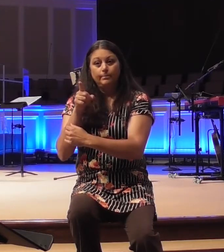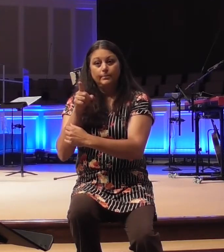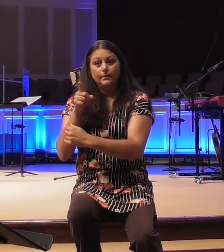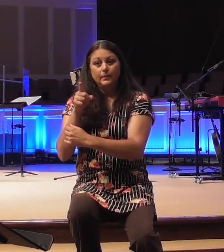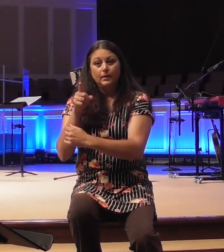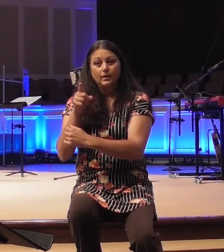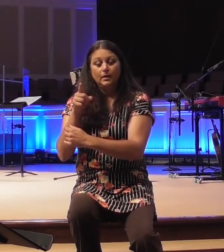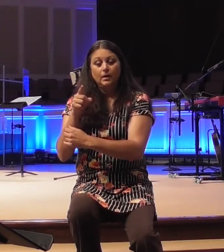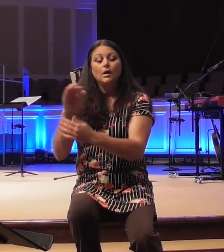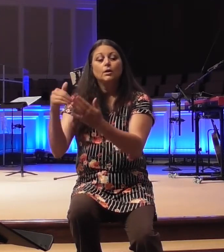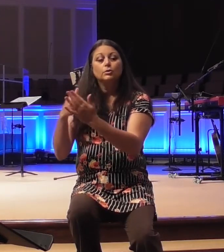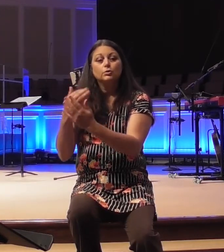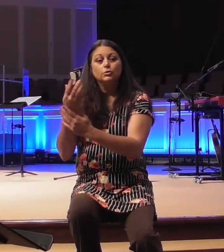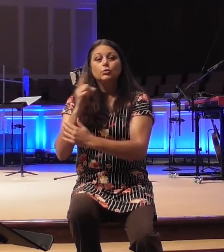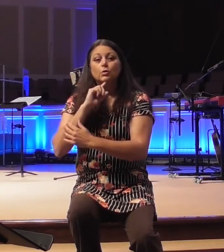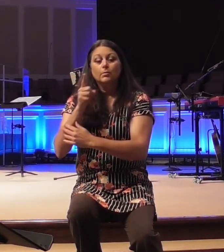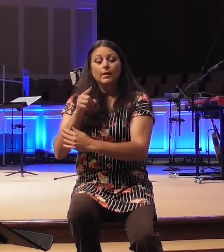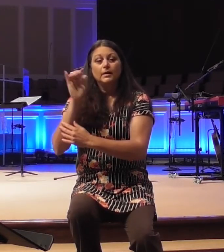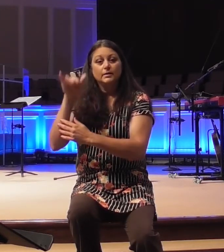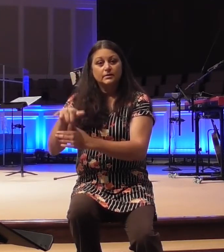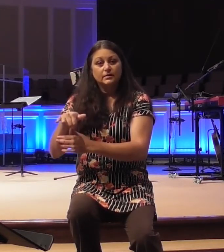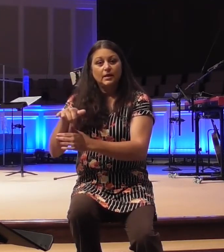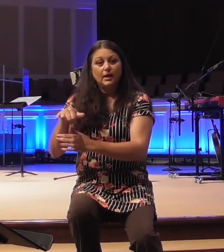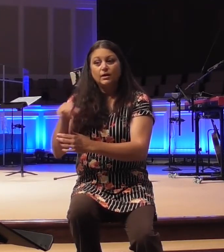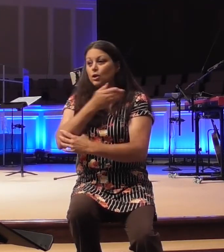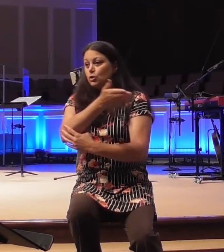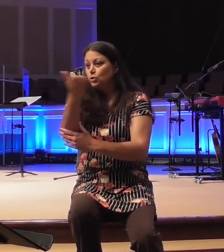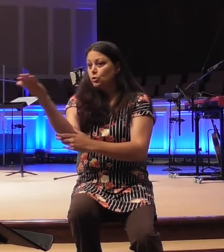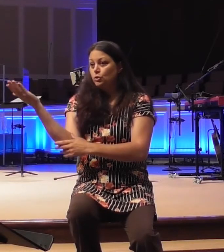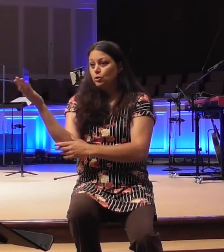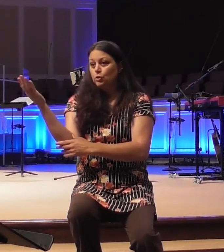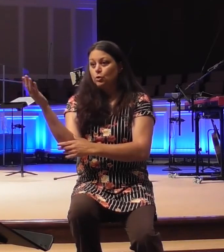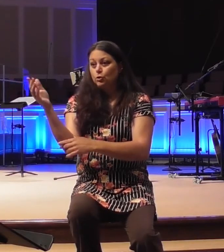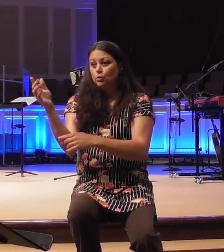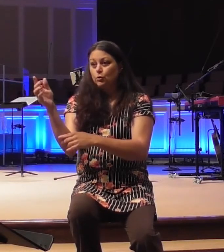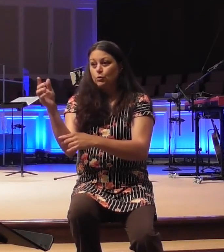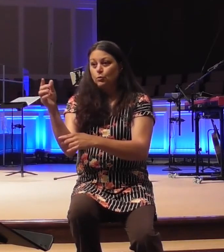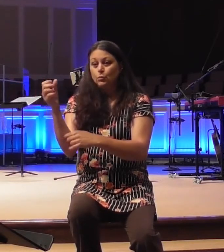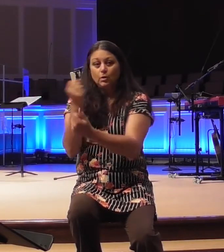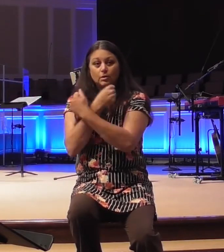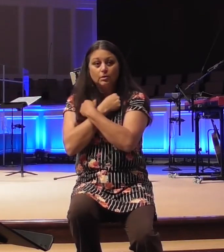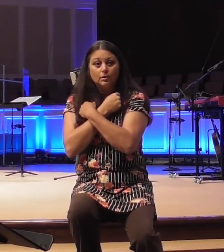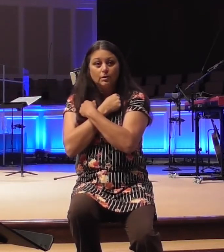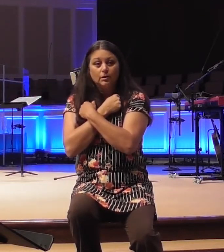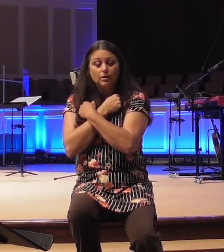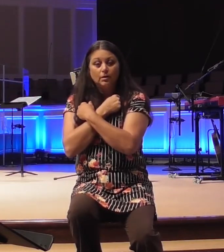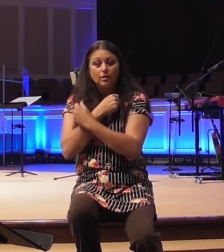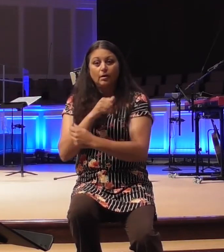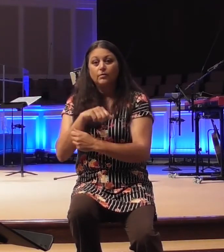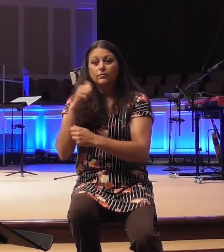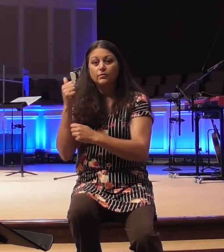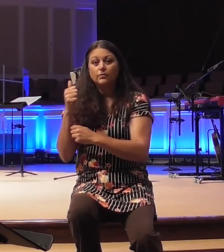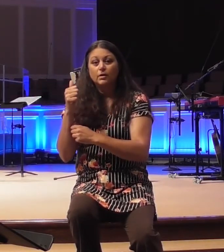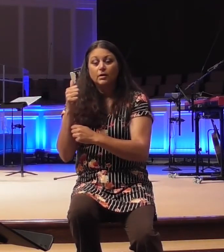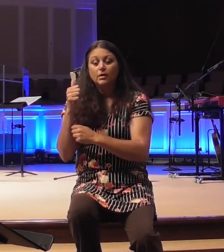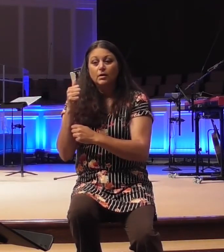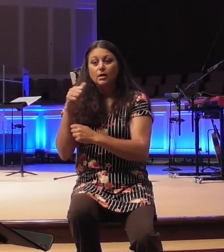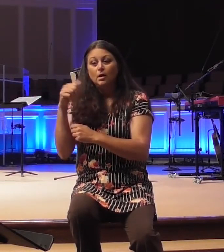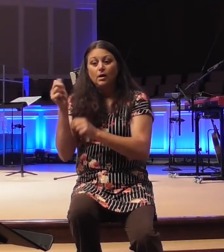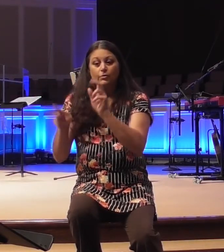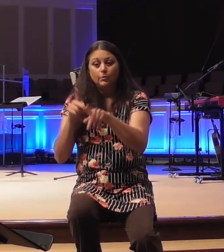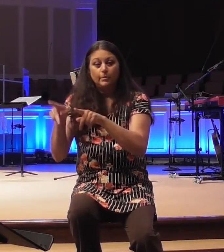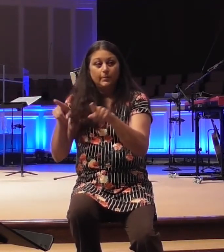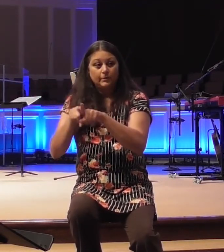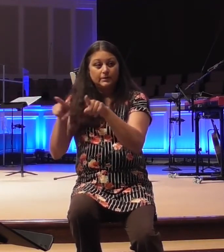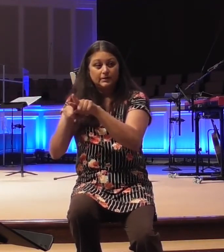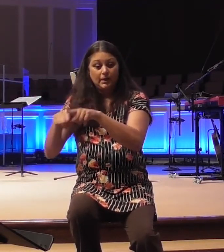give to you, that you would love one another just as I have loved you. In the upper room in Luke 22, the disciples get in a